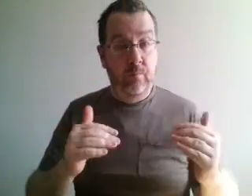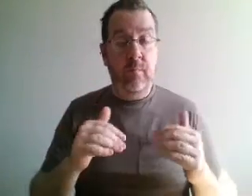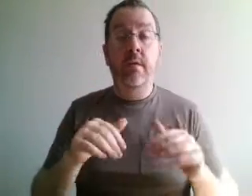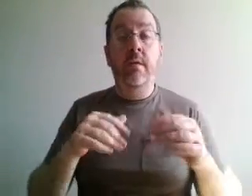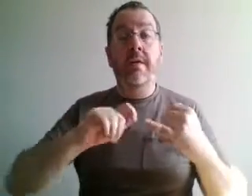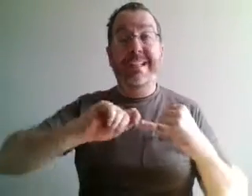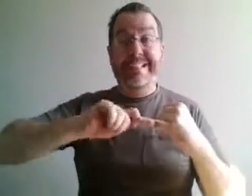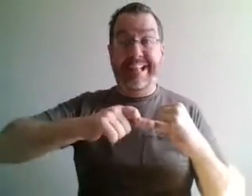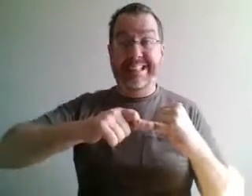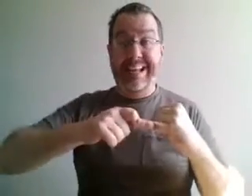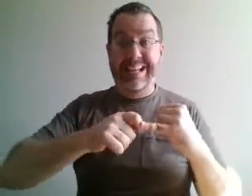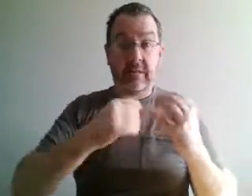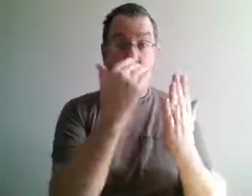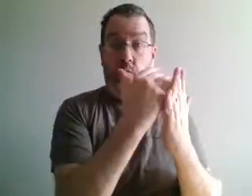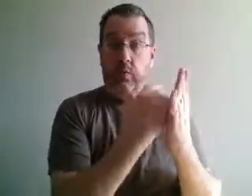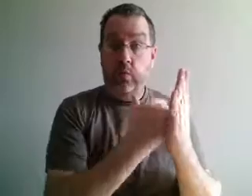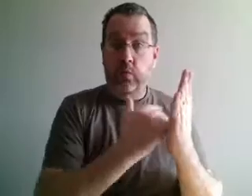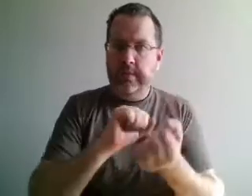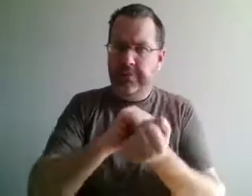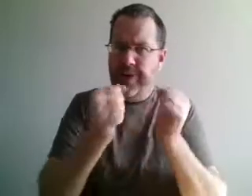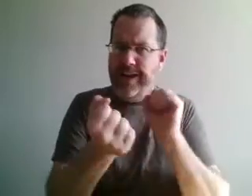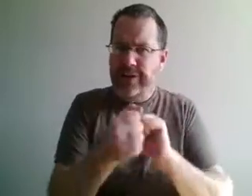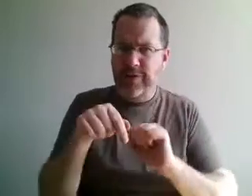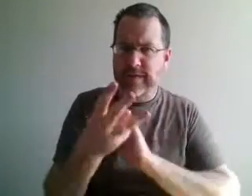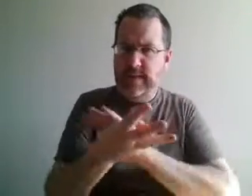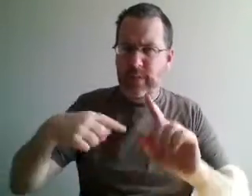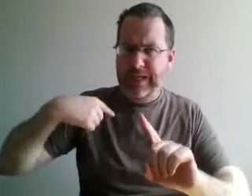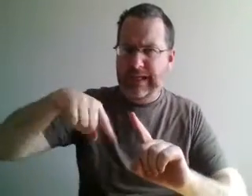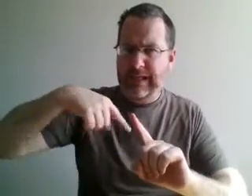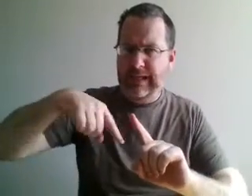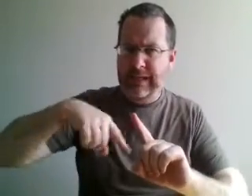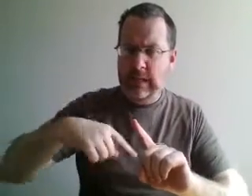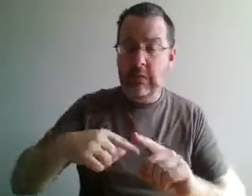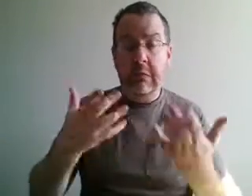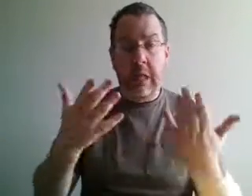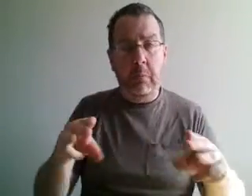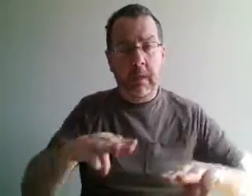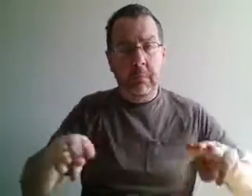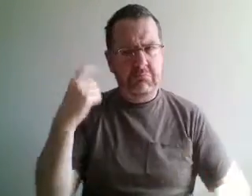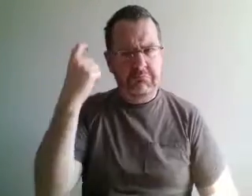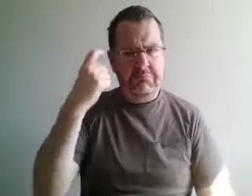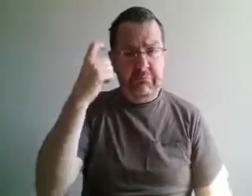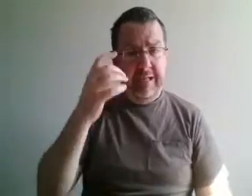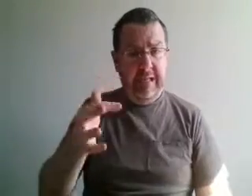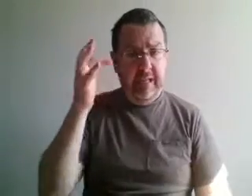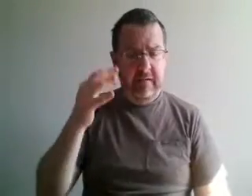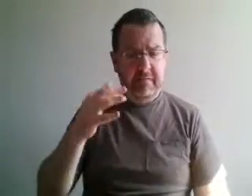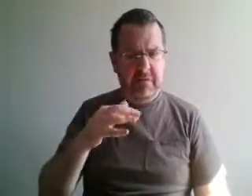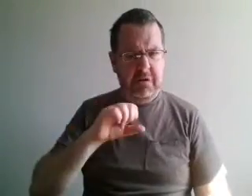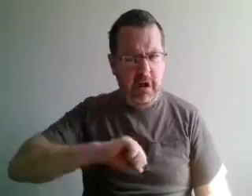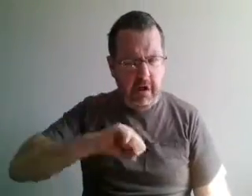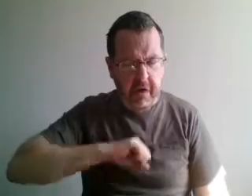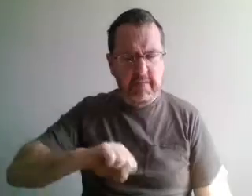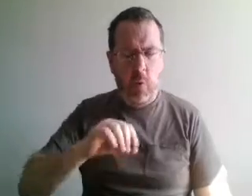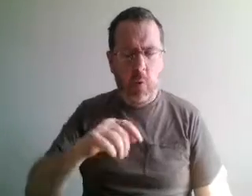referred to, has changed this week. People asking if they now have if they develop a cough or head cold symptoms, no temperature or aches and